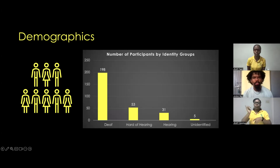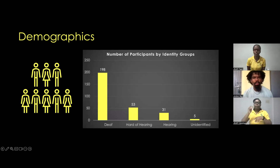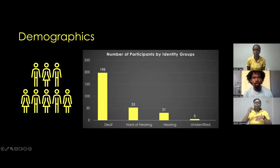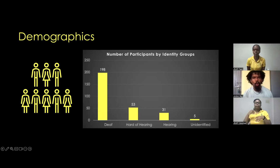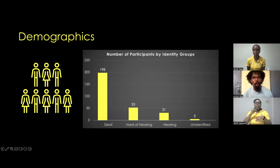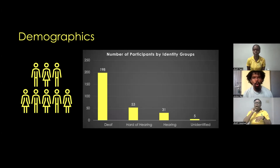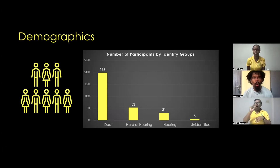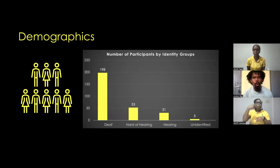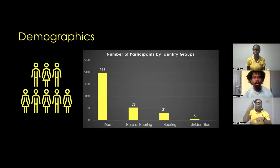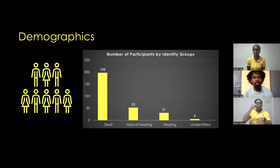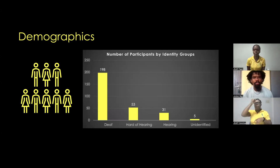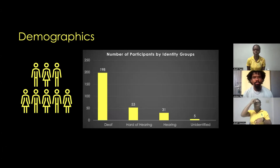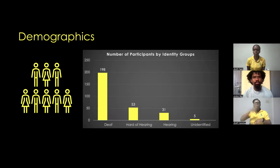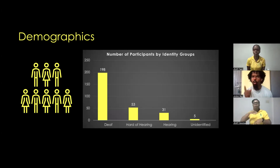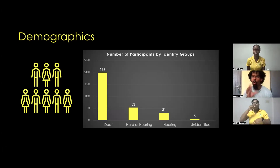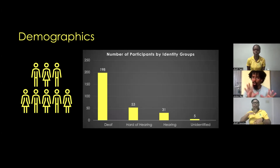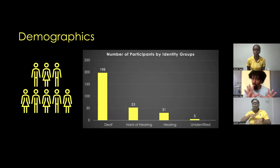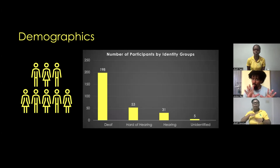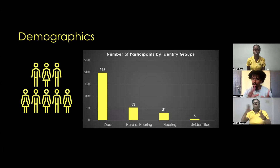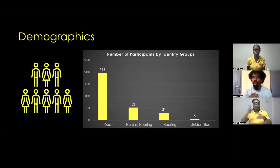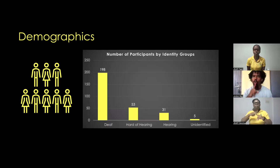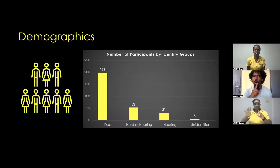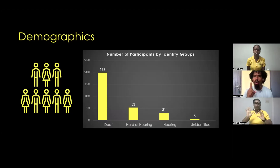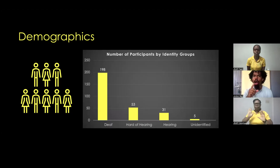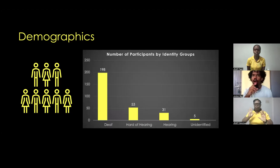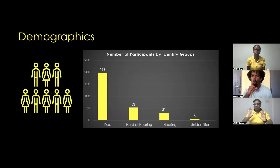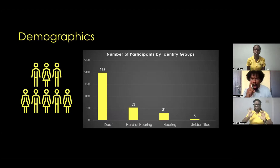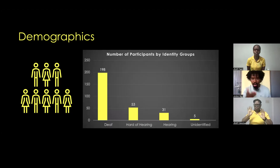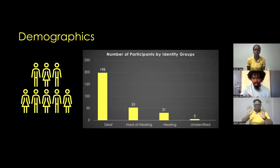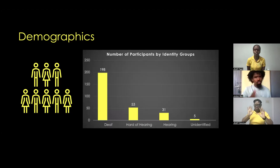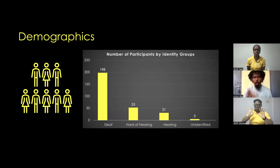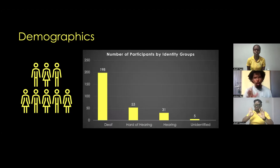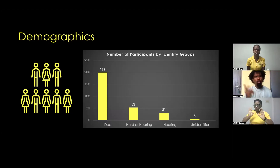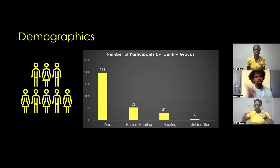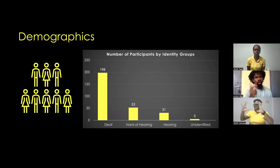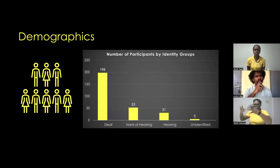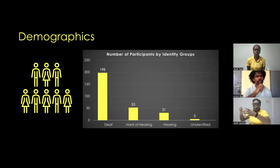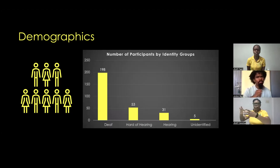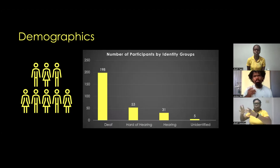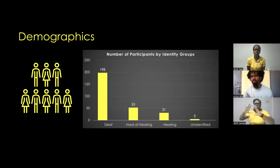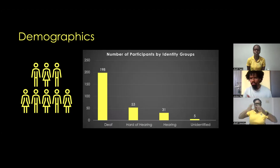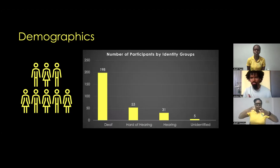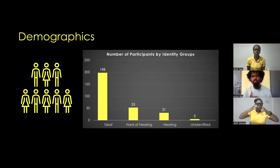demographics. And also not only men and women, but also,